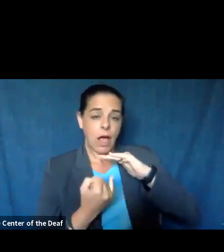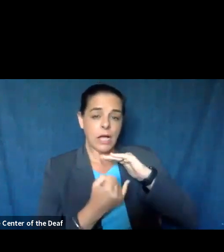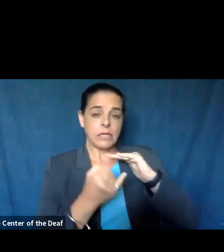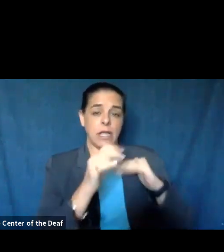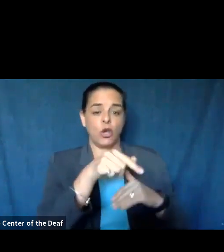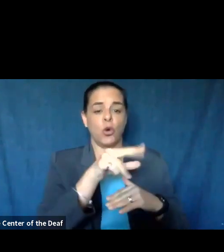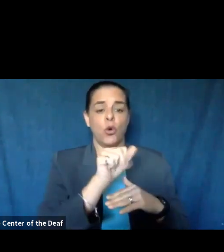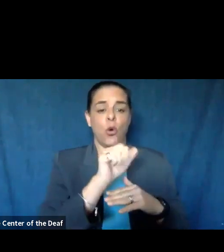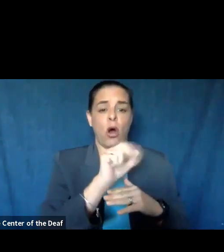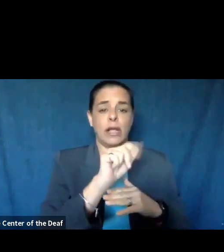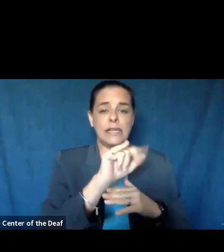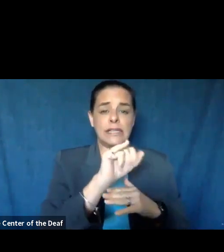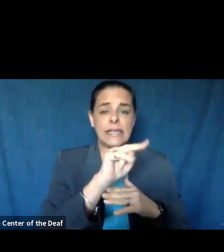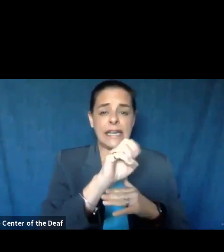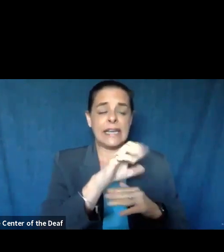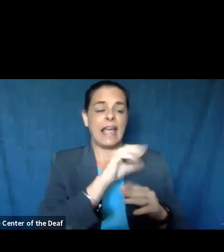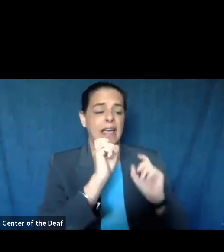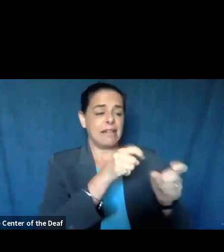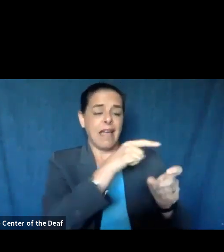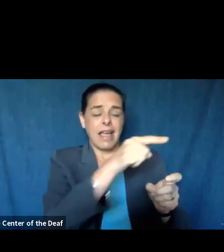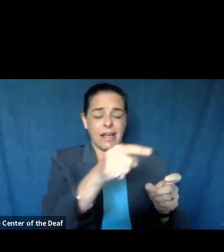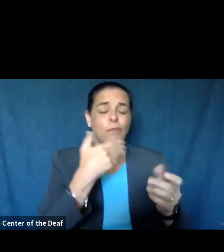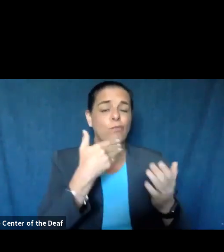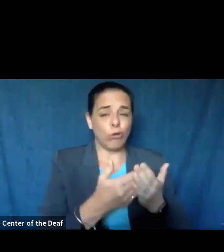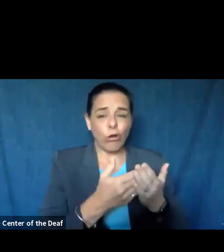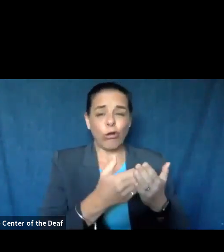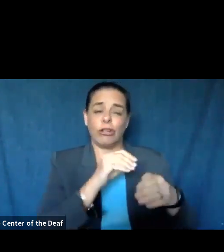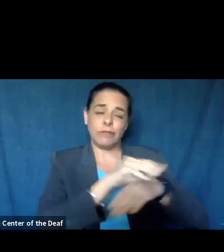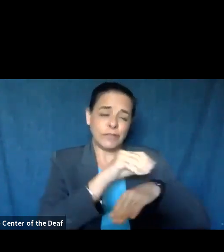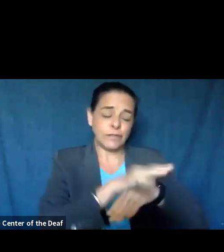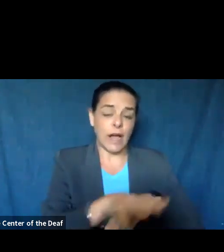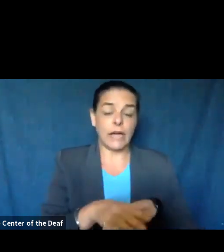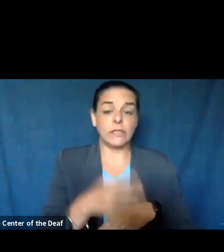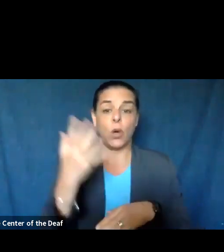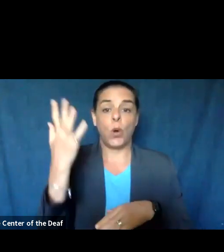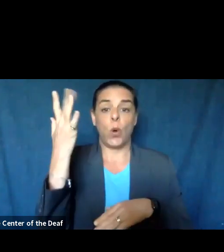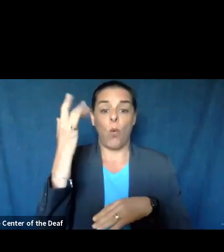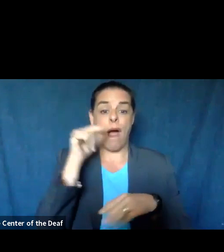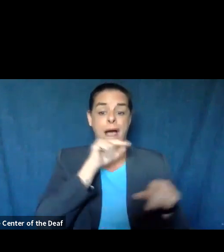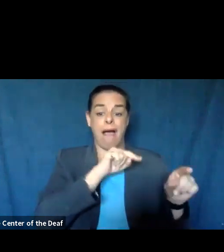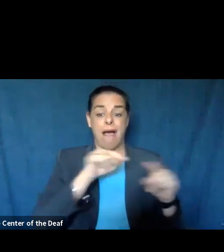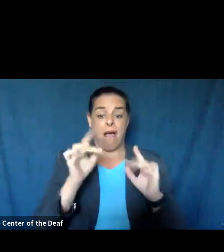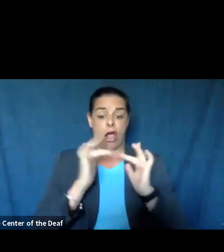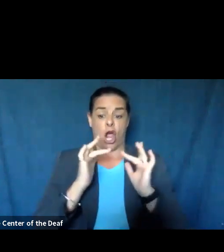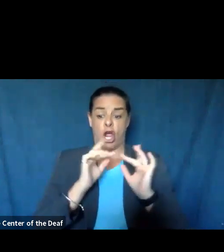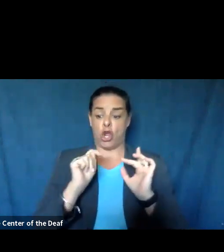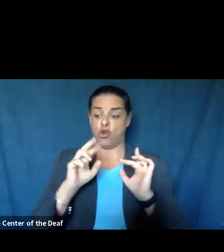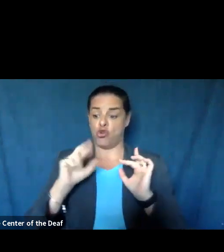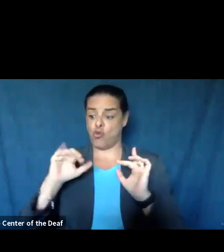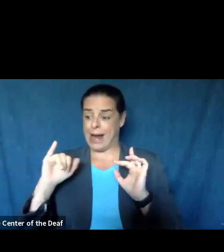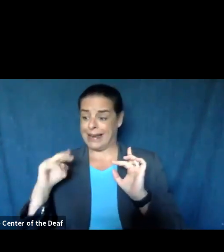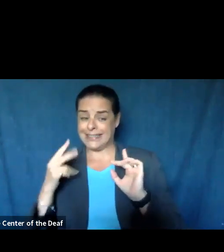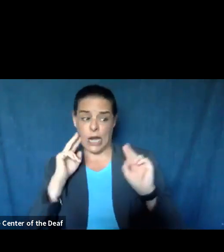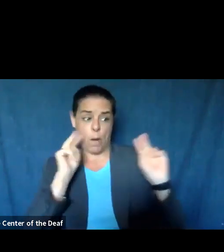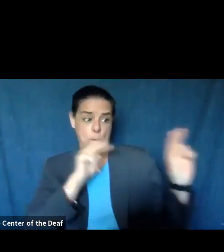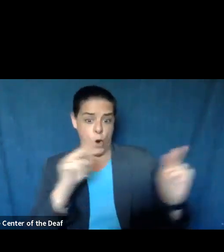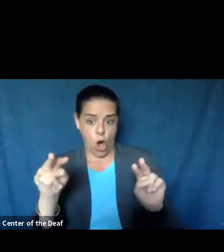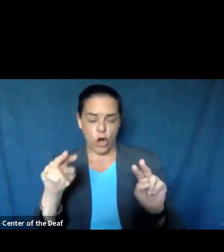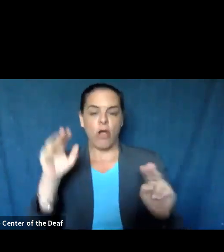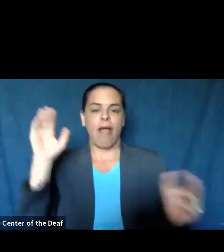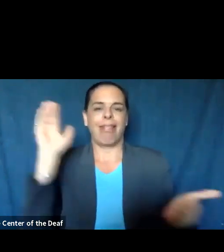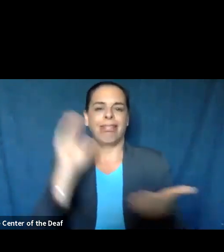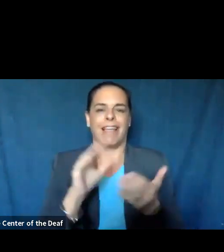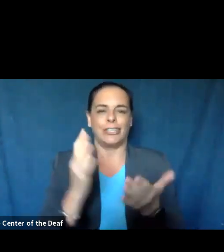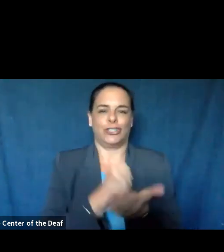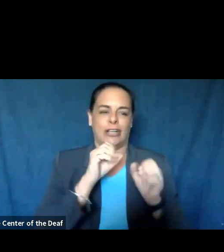extremely significant because through contact tracing and monitoring, the risk of transmission is lessened. I am so proud of this team